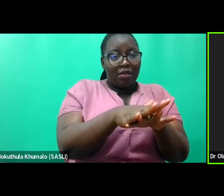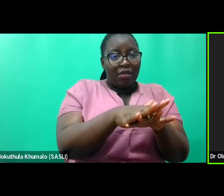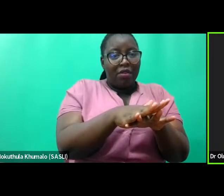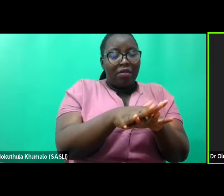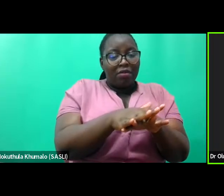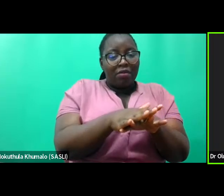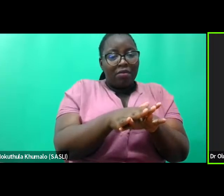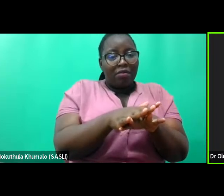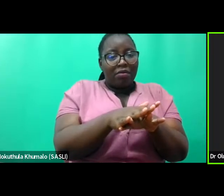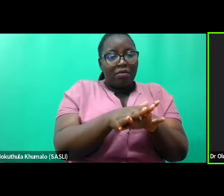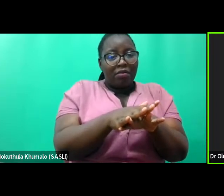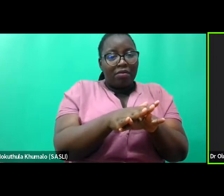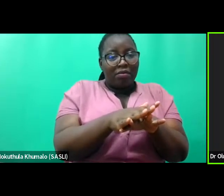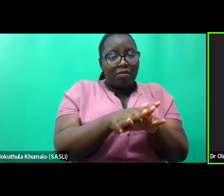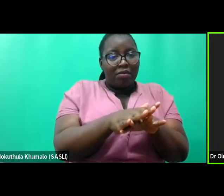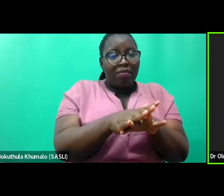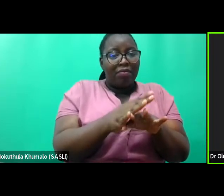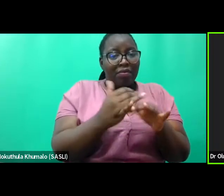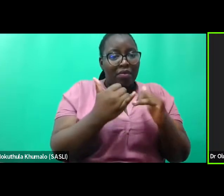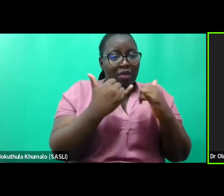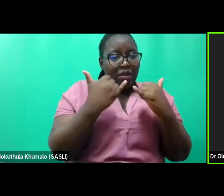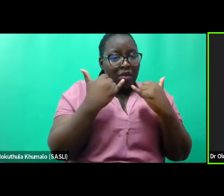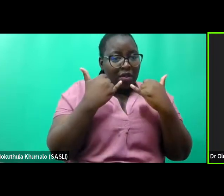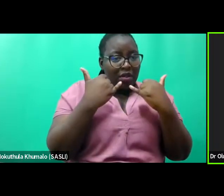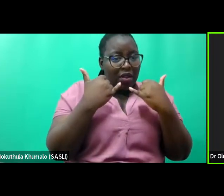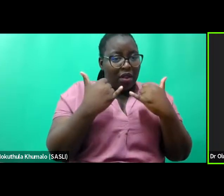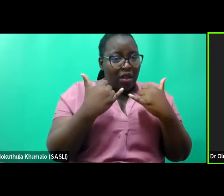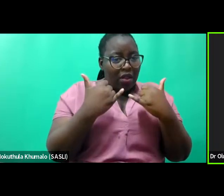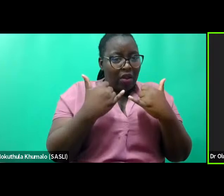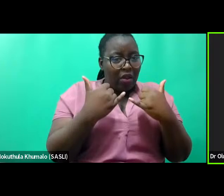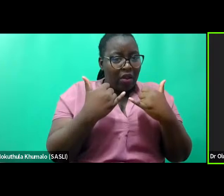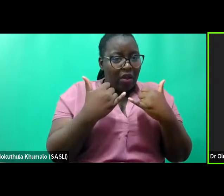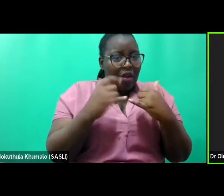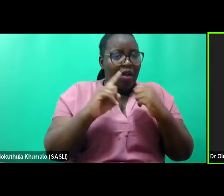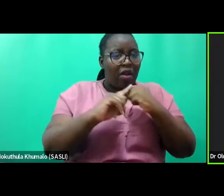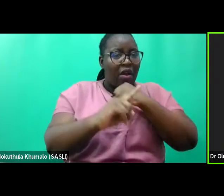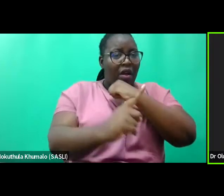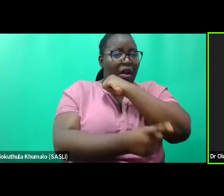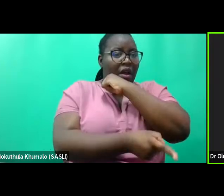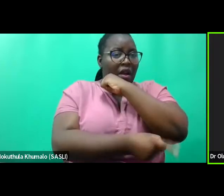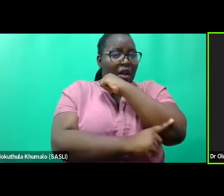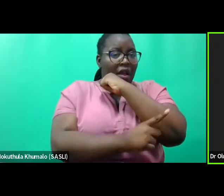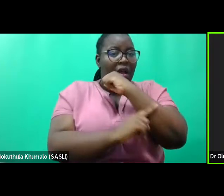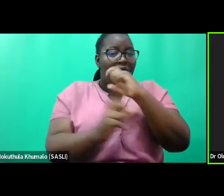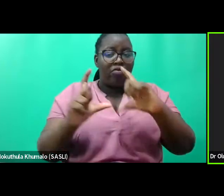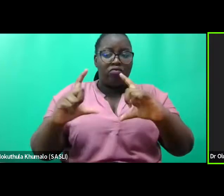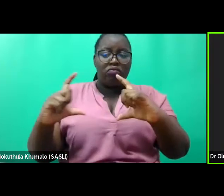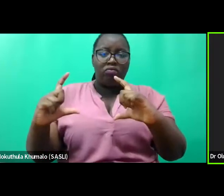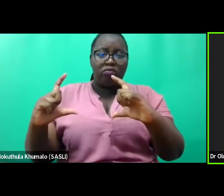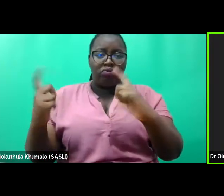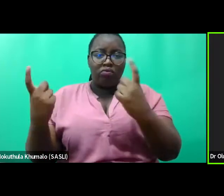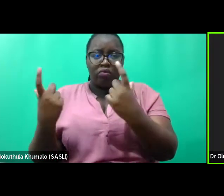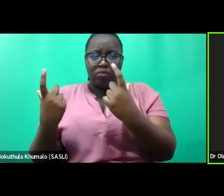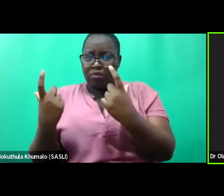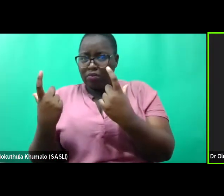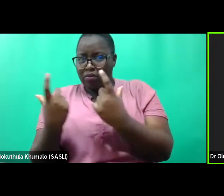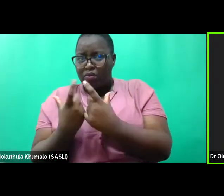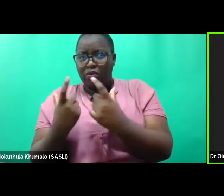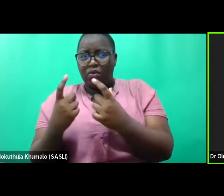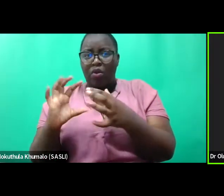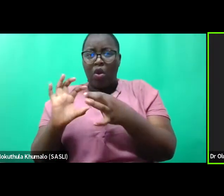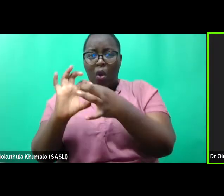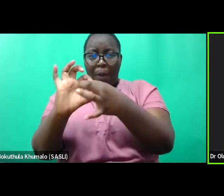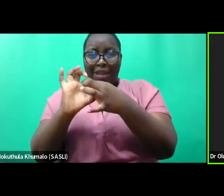That means from federal, it goes from federal to the last level at the community level. However, on the aspect of program